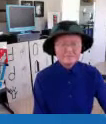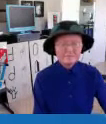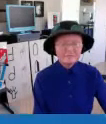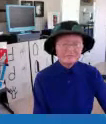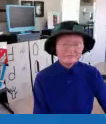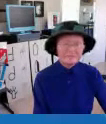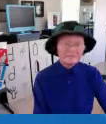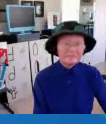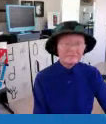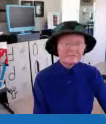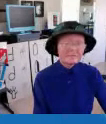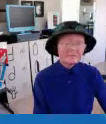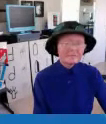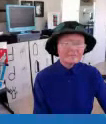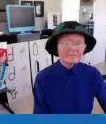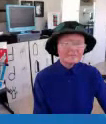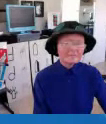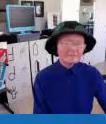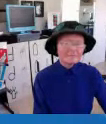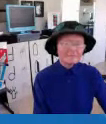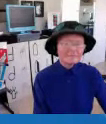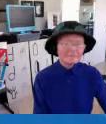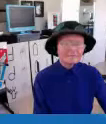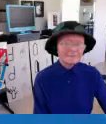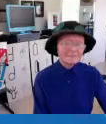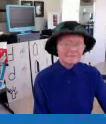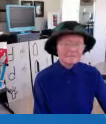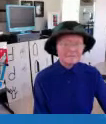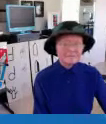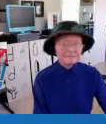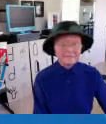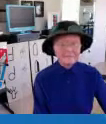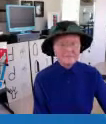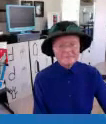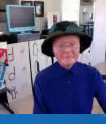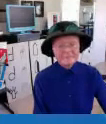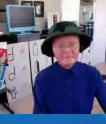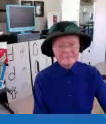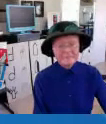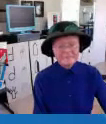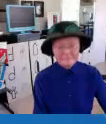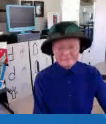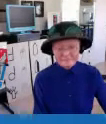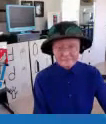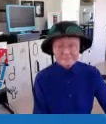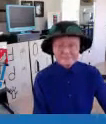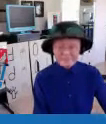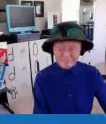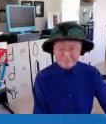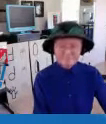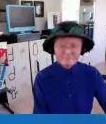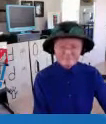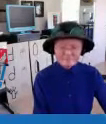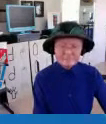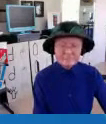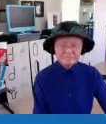sign writing by itself can't tell the computer these things, but with sign spelling, it can. So